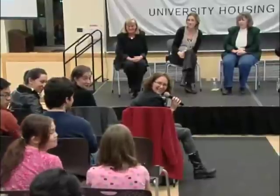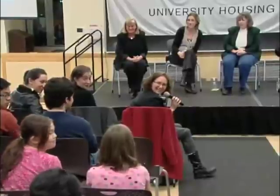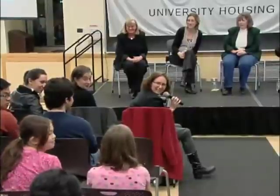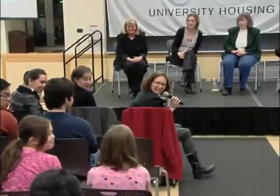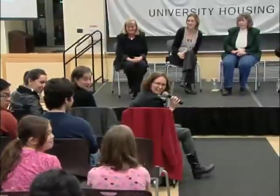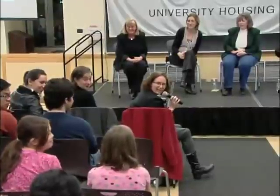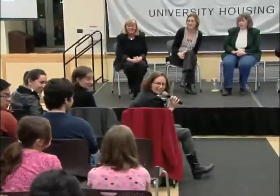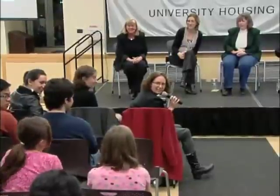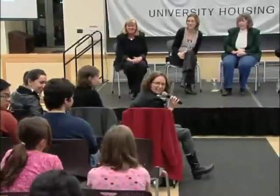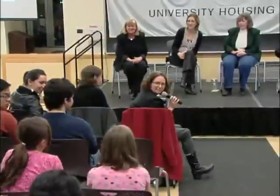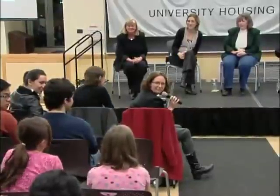Yes.